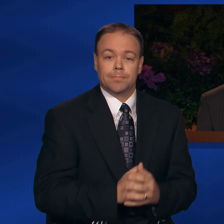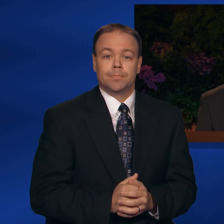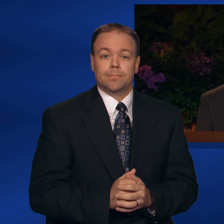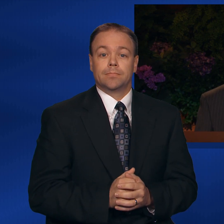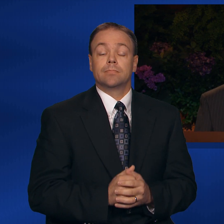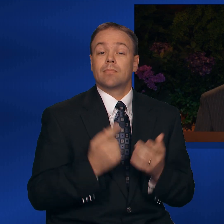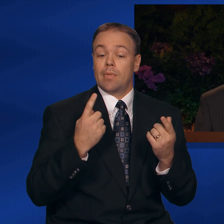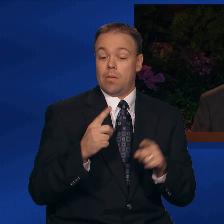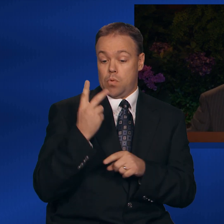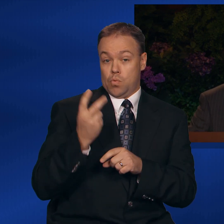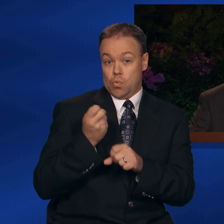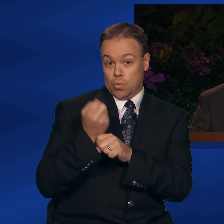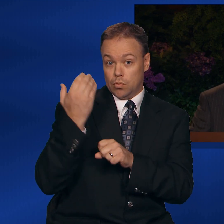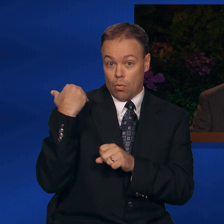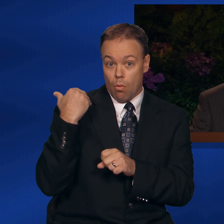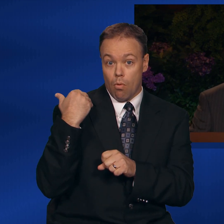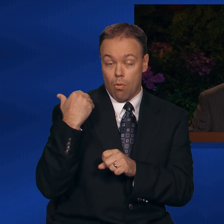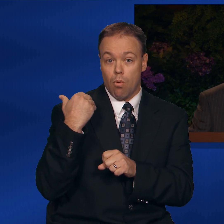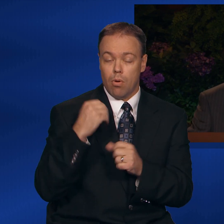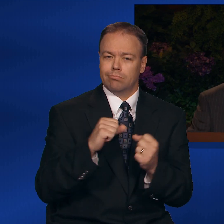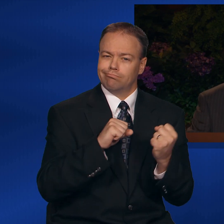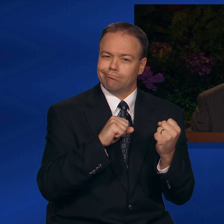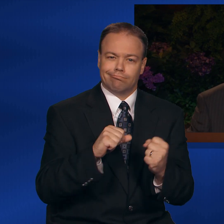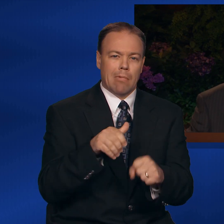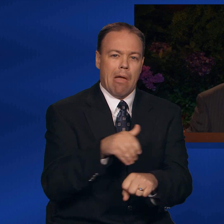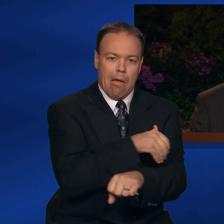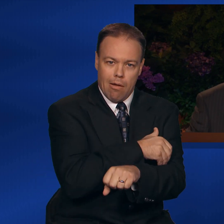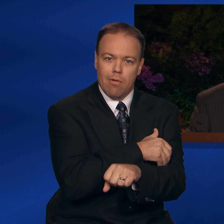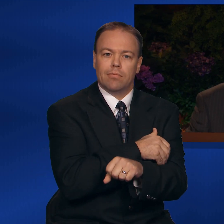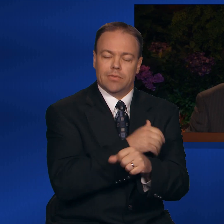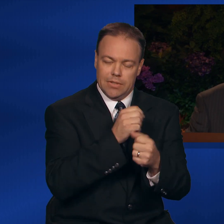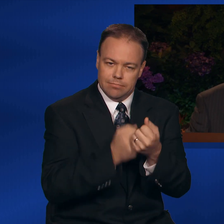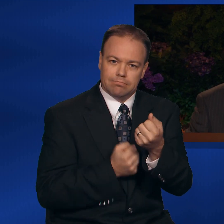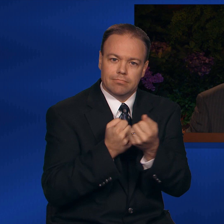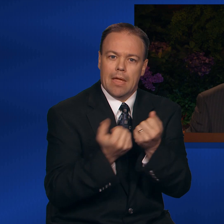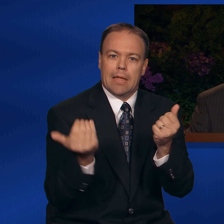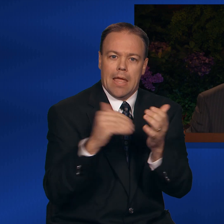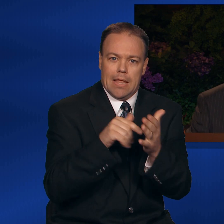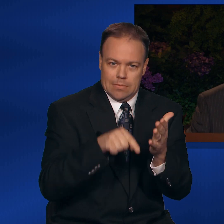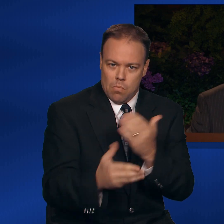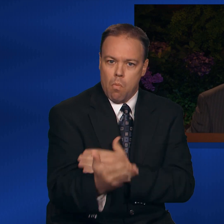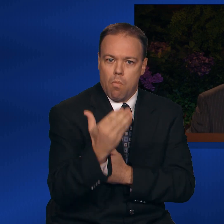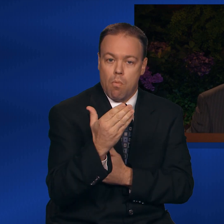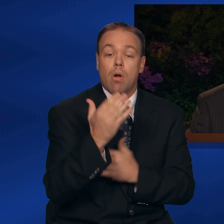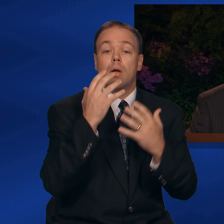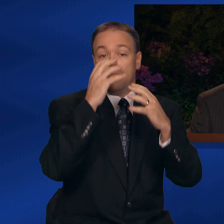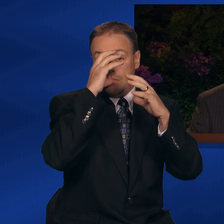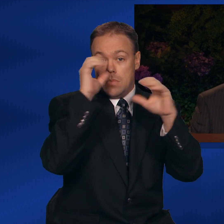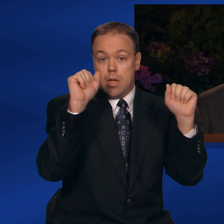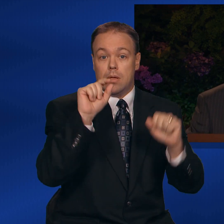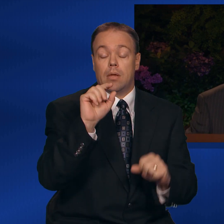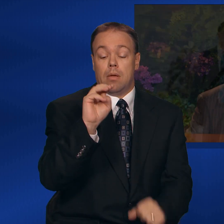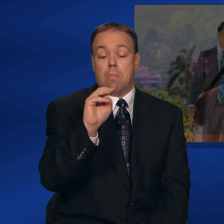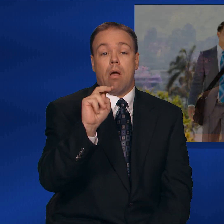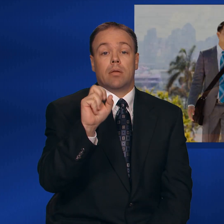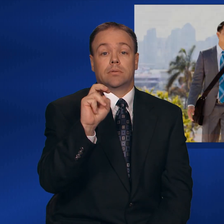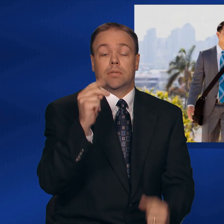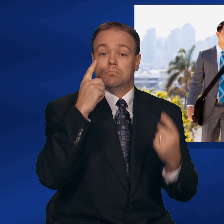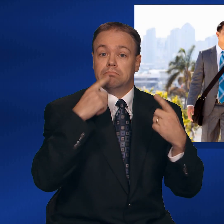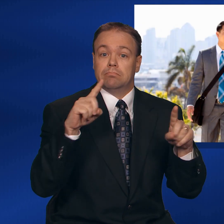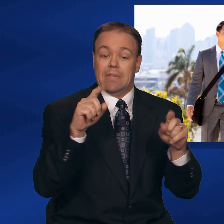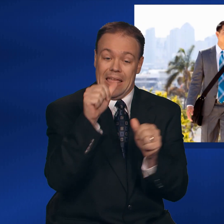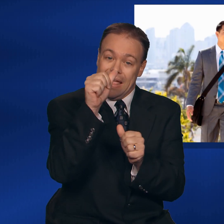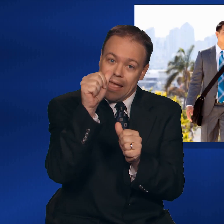2 years ago, and powerfully reaffirmed again this morning, President Monson has declared that every